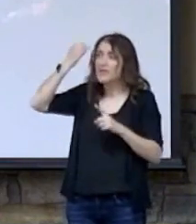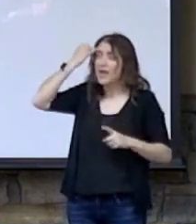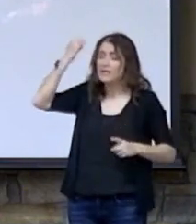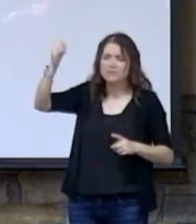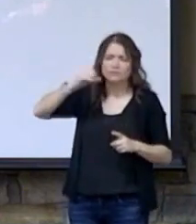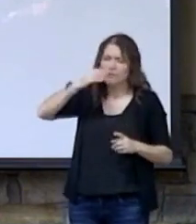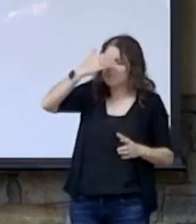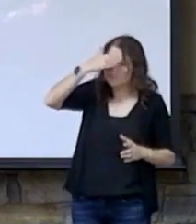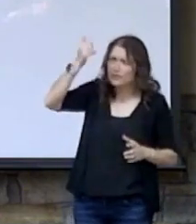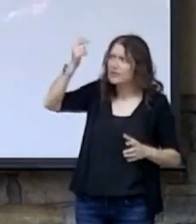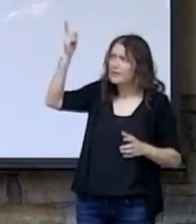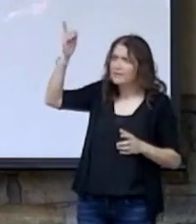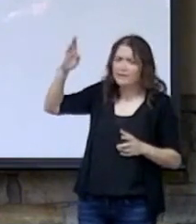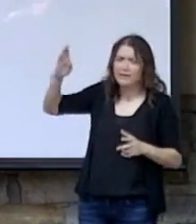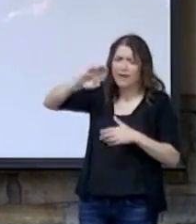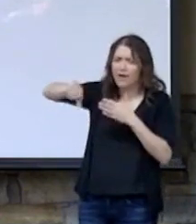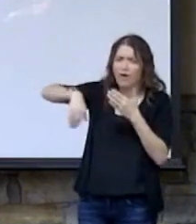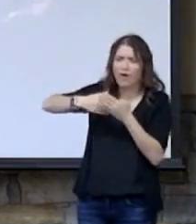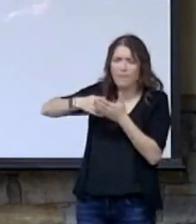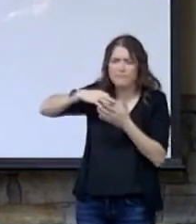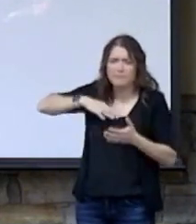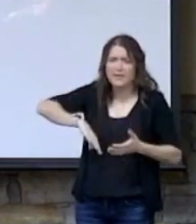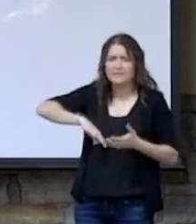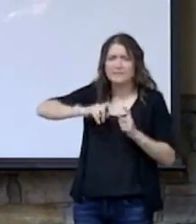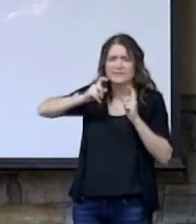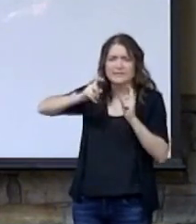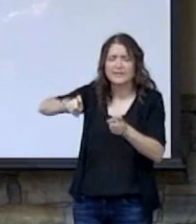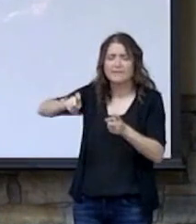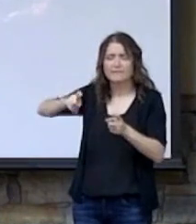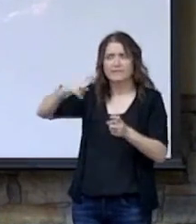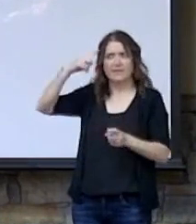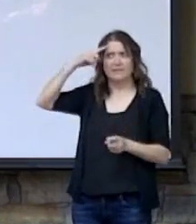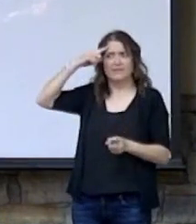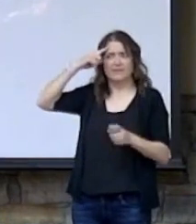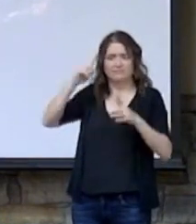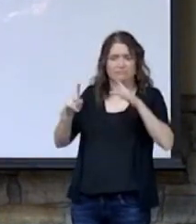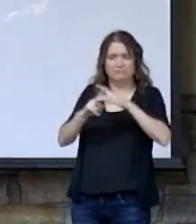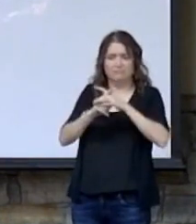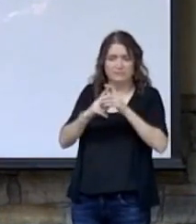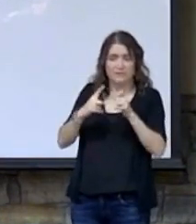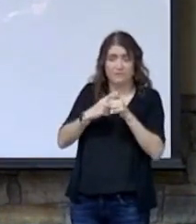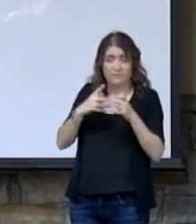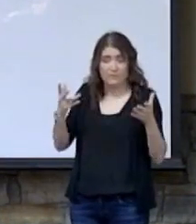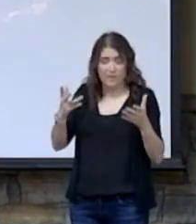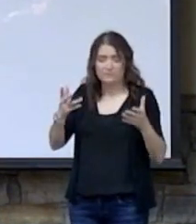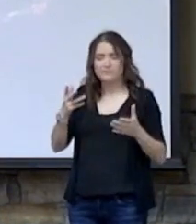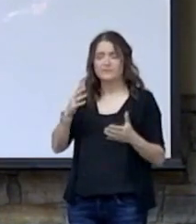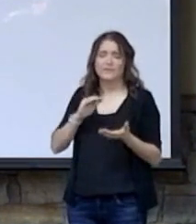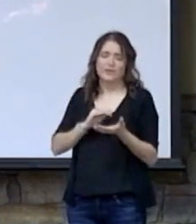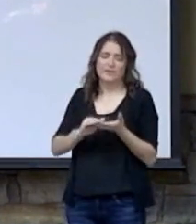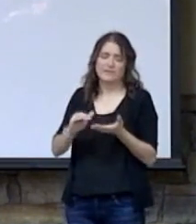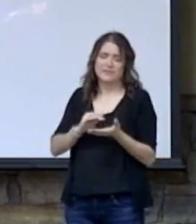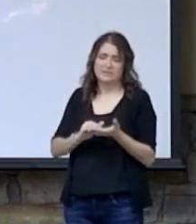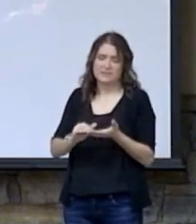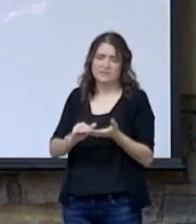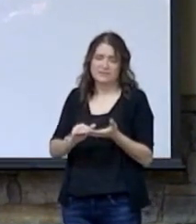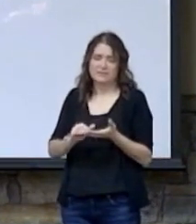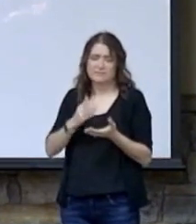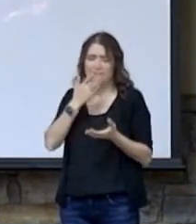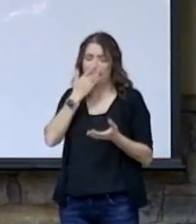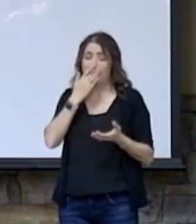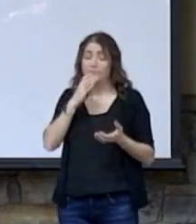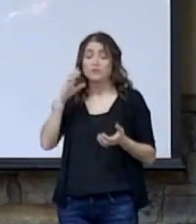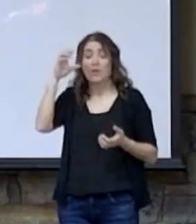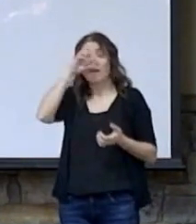forget all of his benefits, he thinks about the concept of forgiveness. You know, I guess if there was